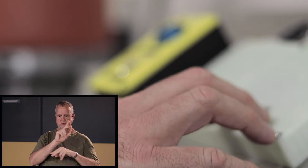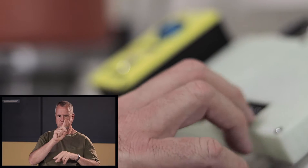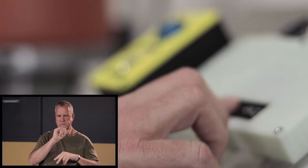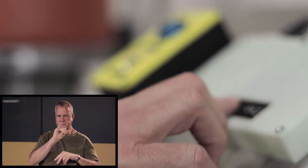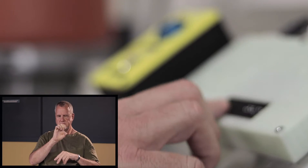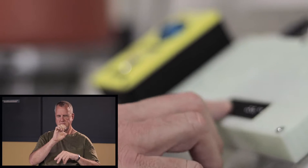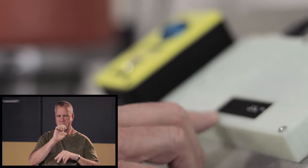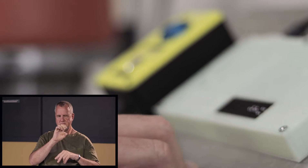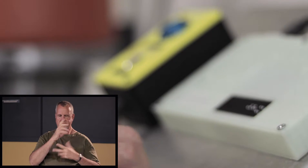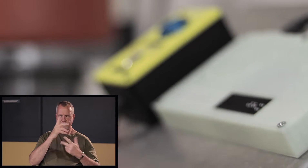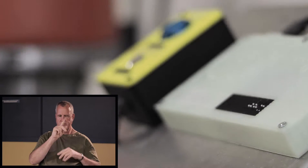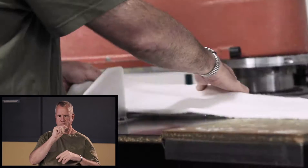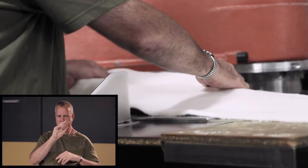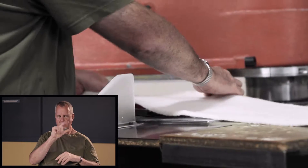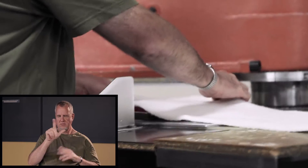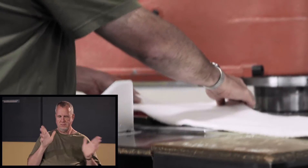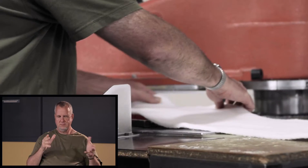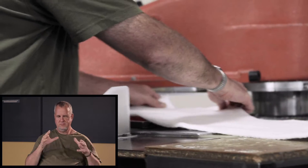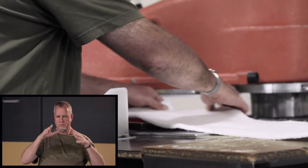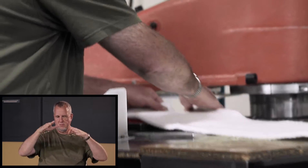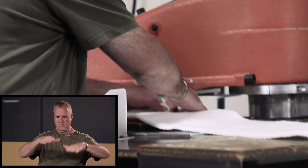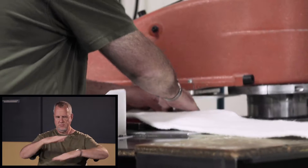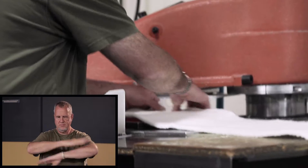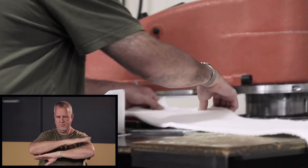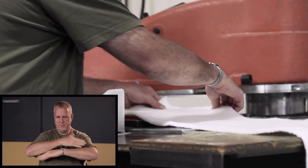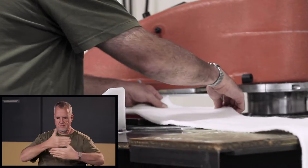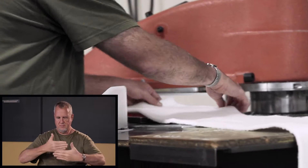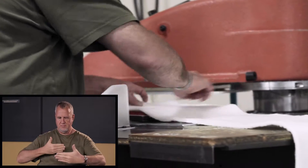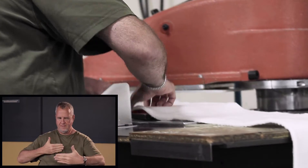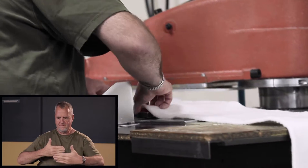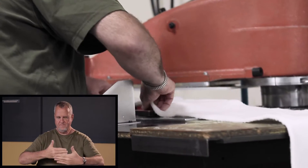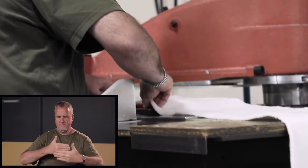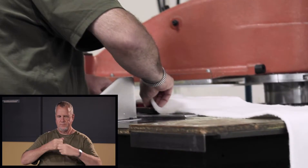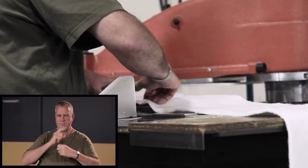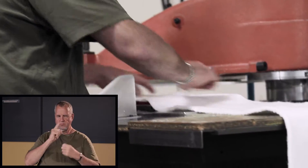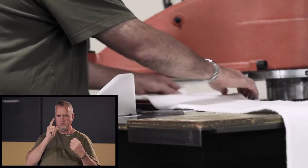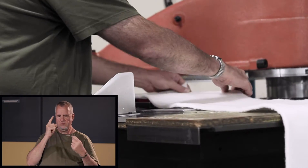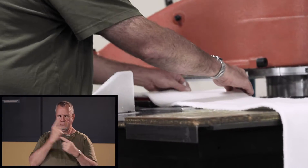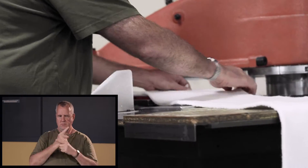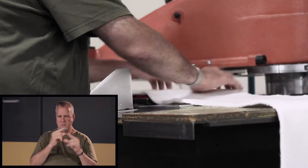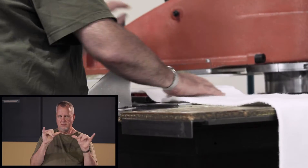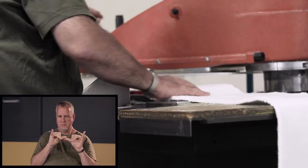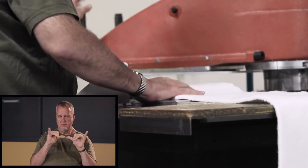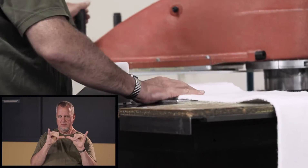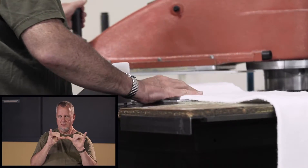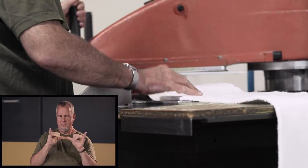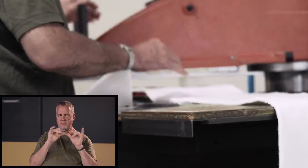table, and I have a die, which is a tool that I place on the table, which allows me